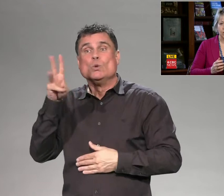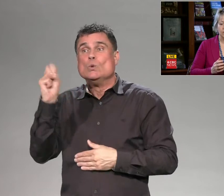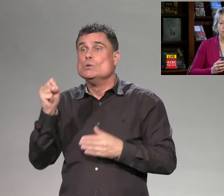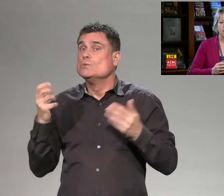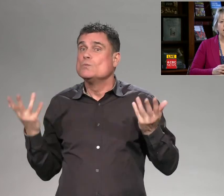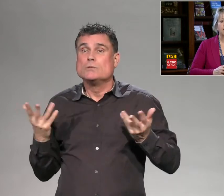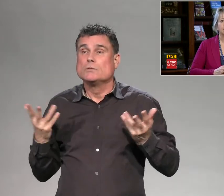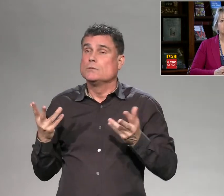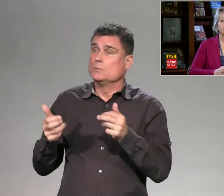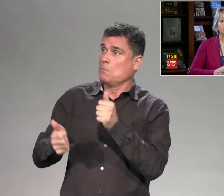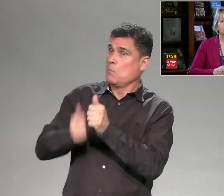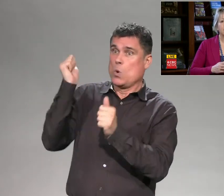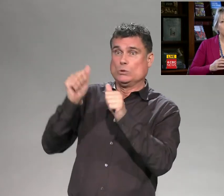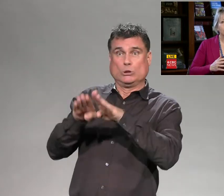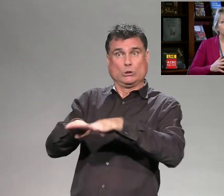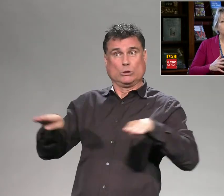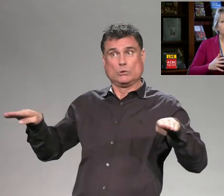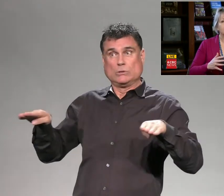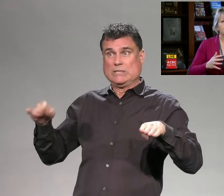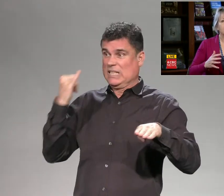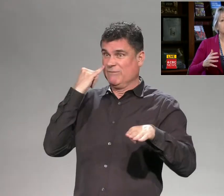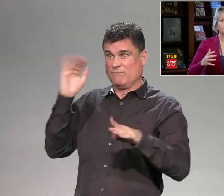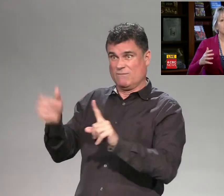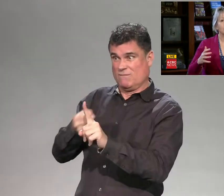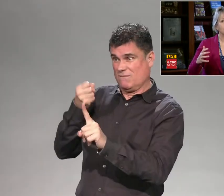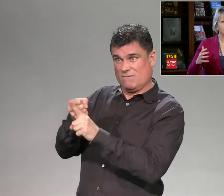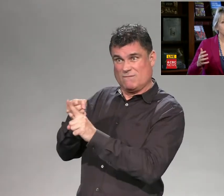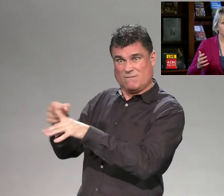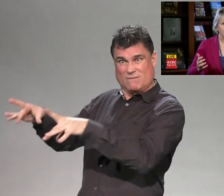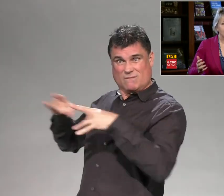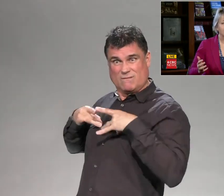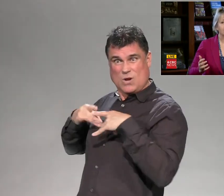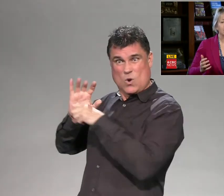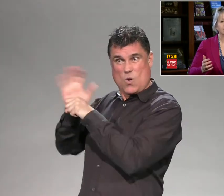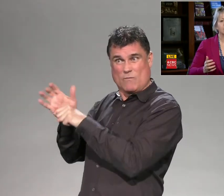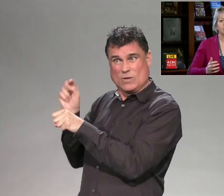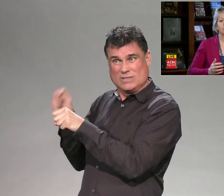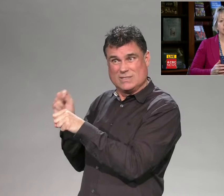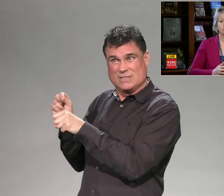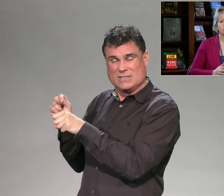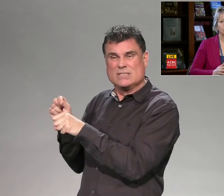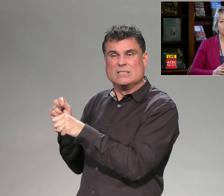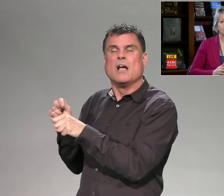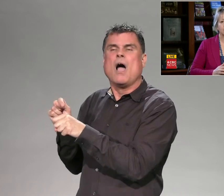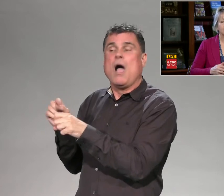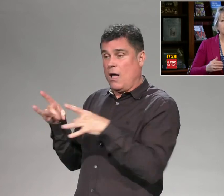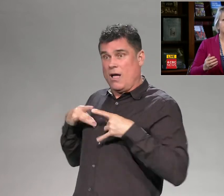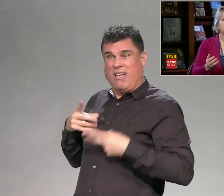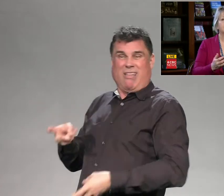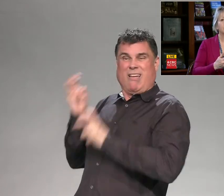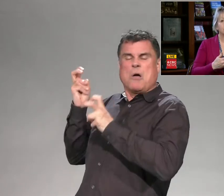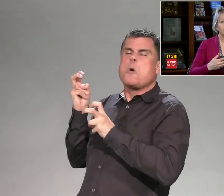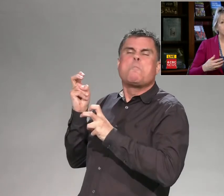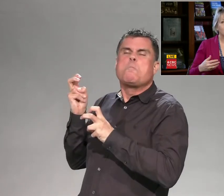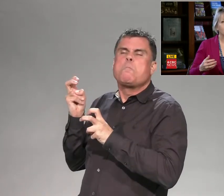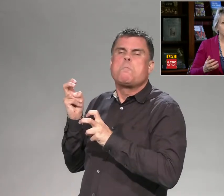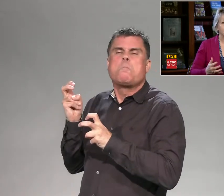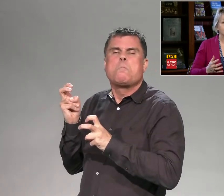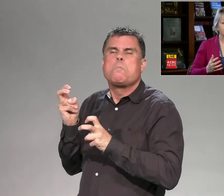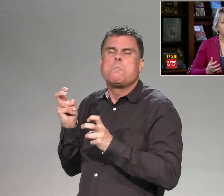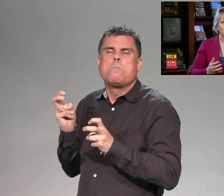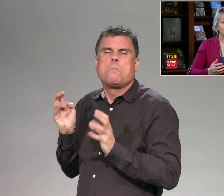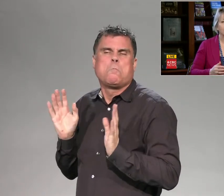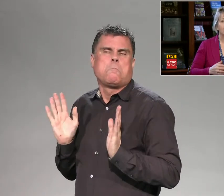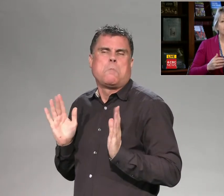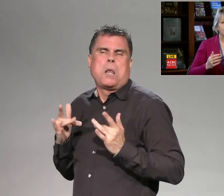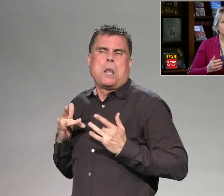which is great. And that once we get everybody who's likely to have severe illness protected, it protects all of